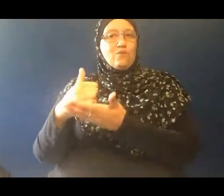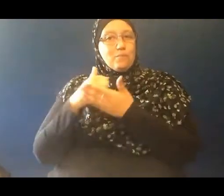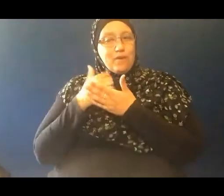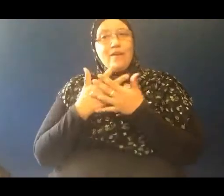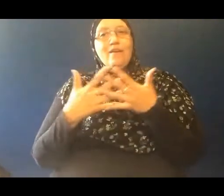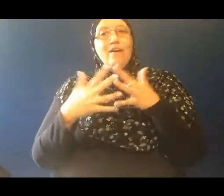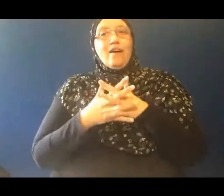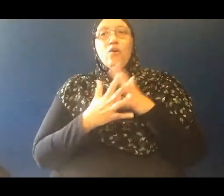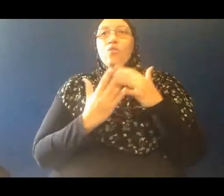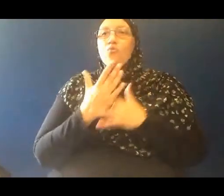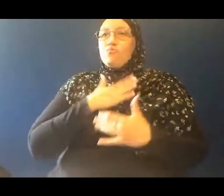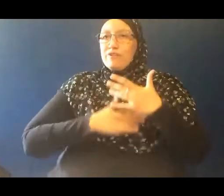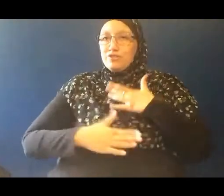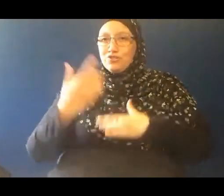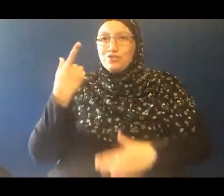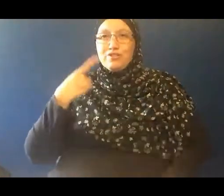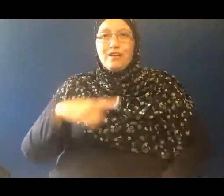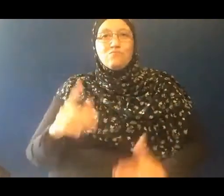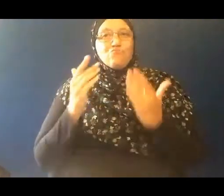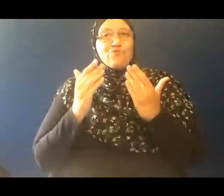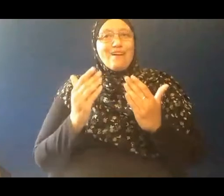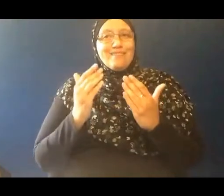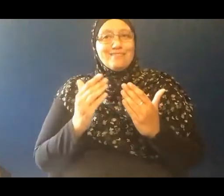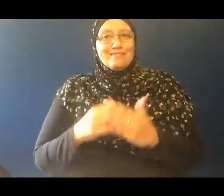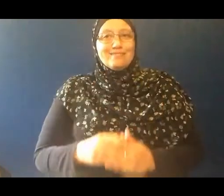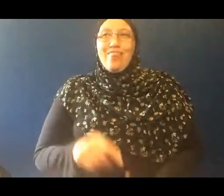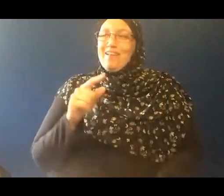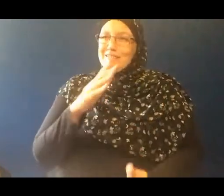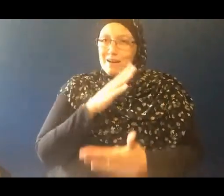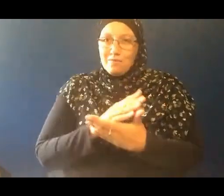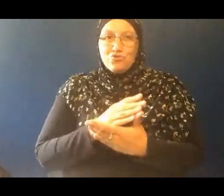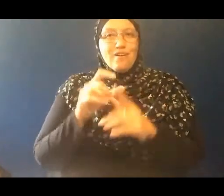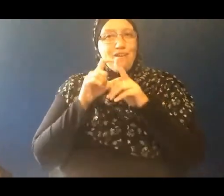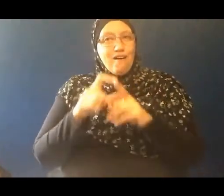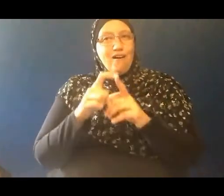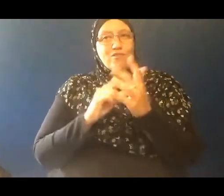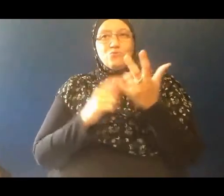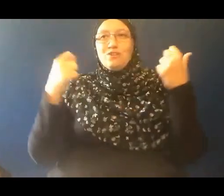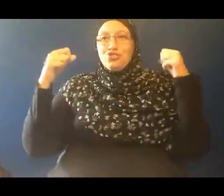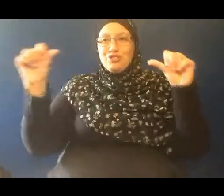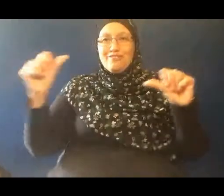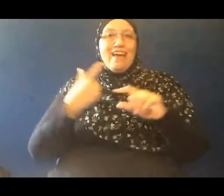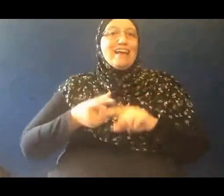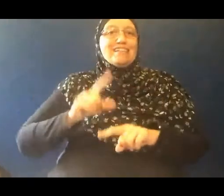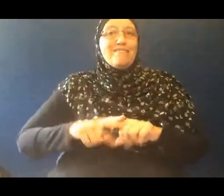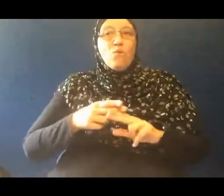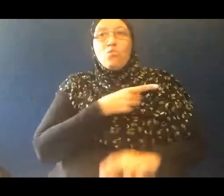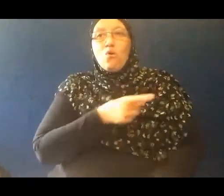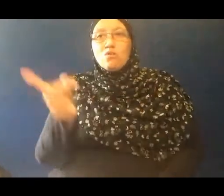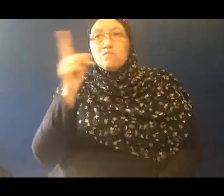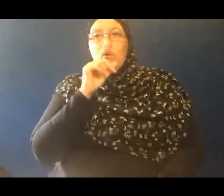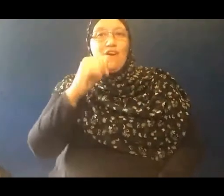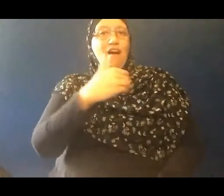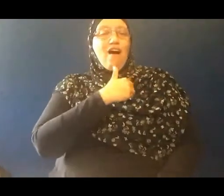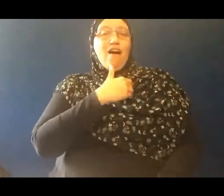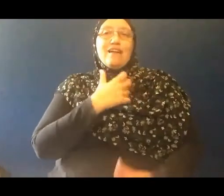is hard to practice, that is hard to achieve, except for those whose hearts are